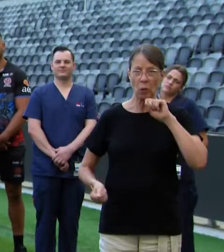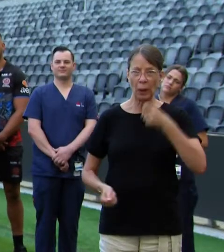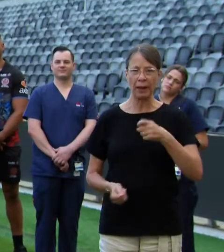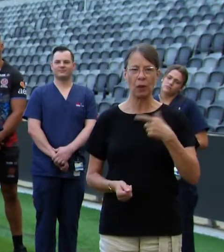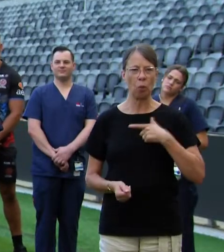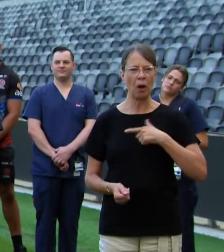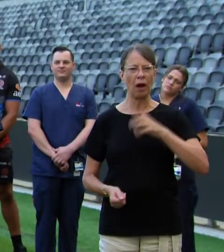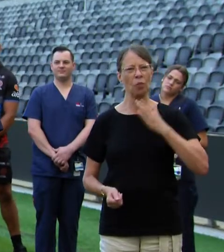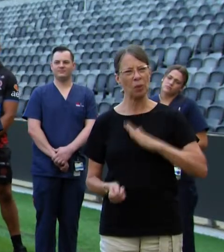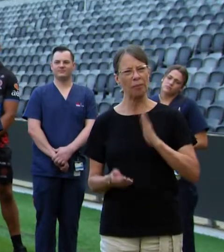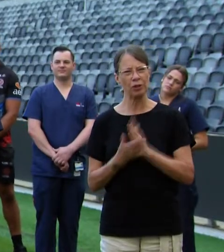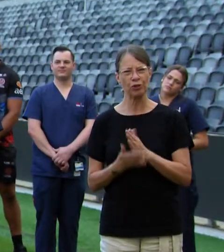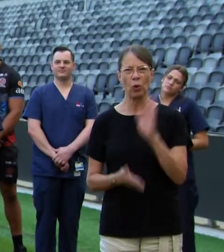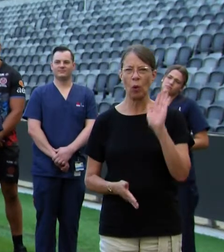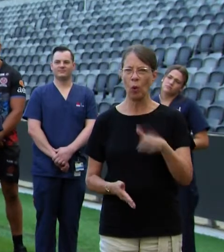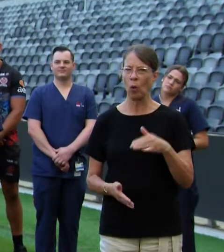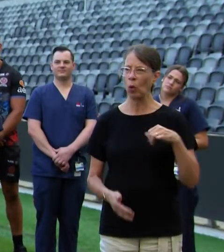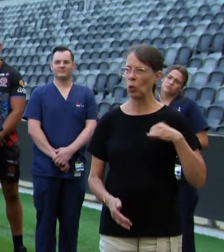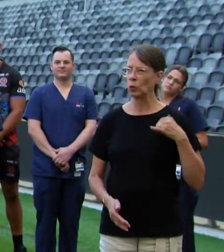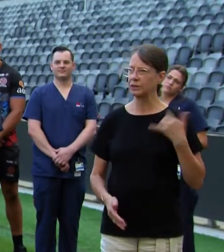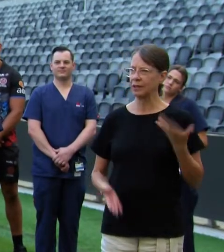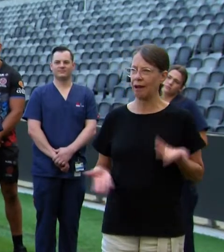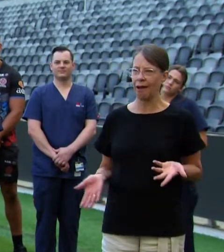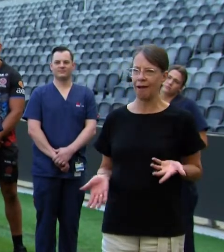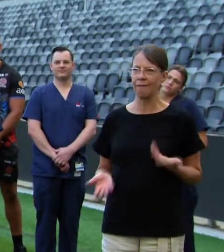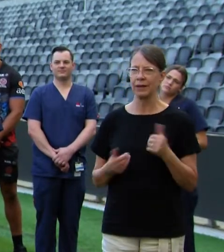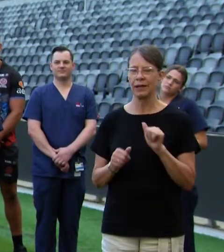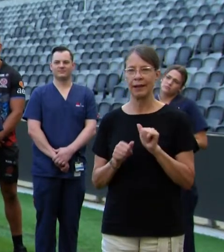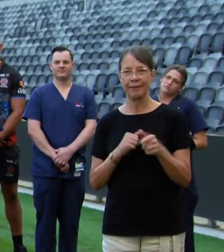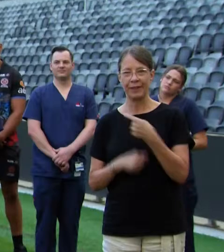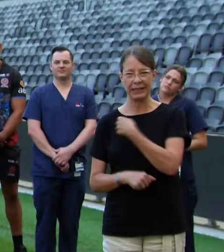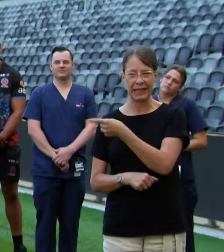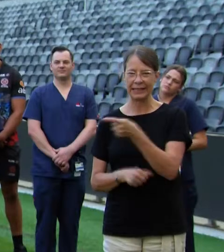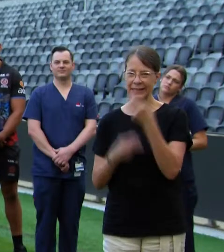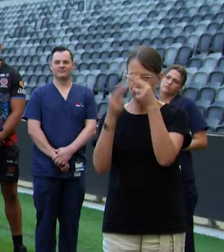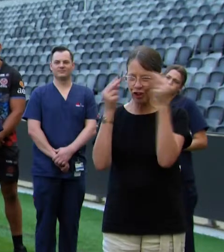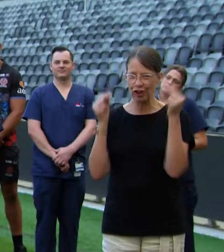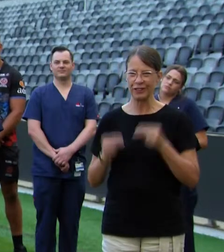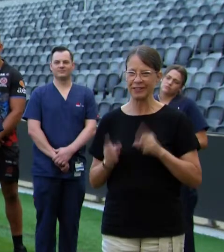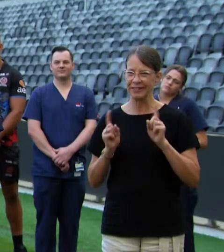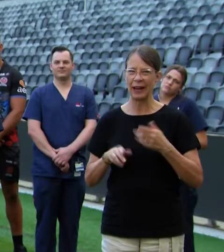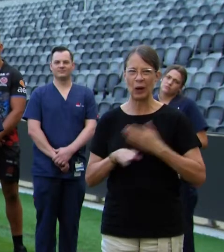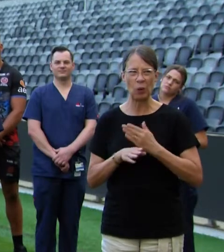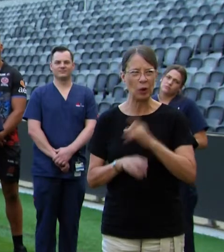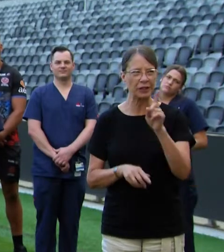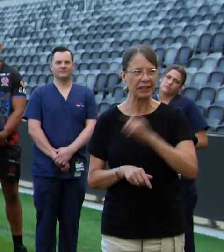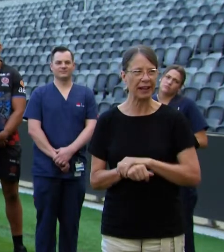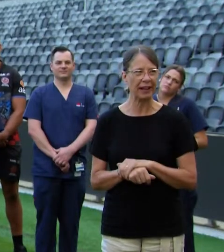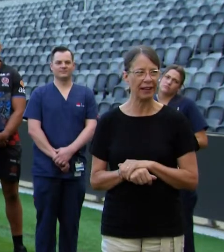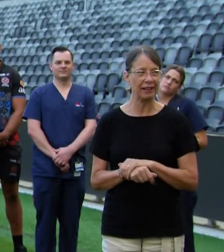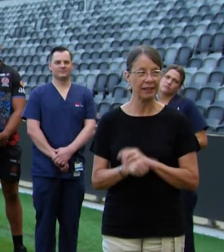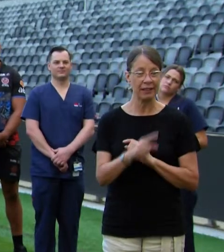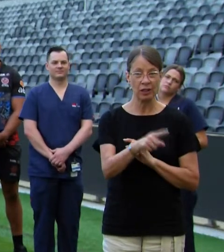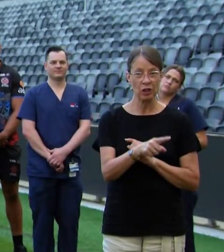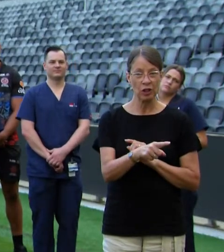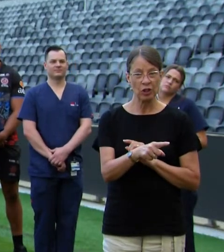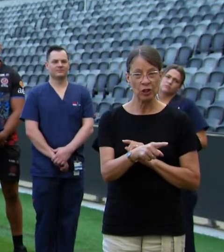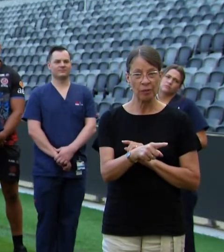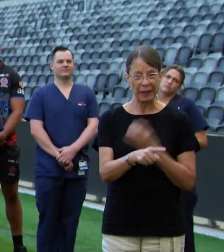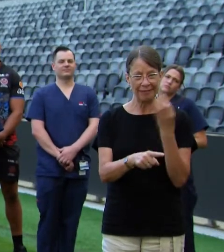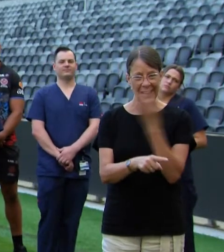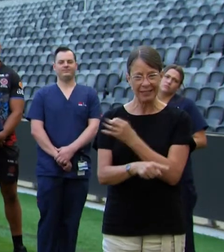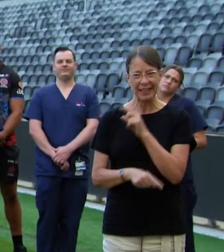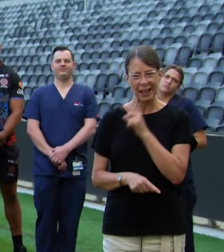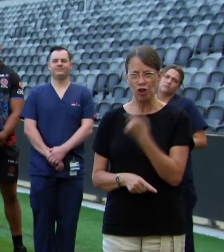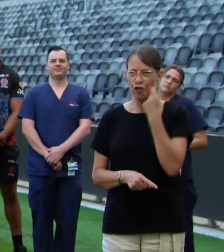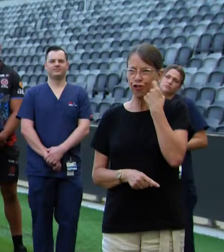that all our frontline workers, the wonderful graduates that are starting today. So are you trying to find a resolution before Tuesday though, to